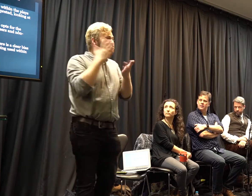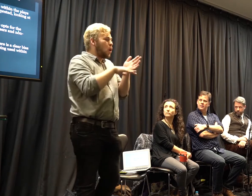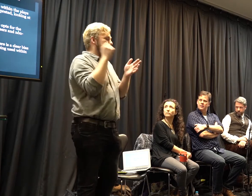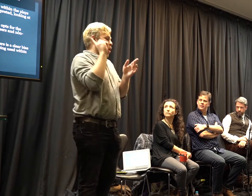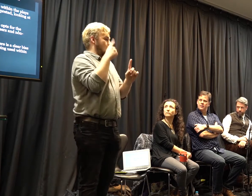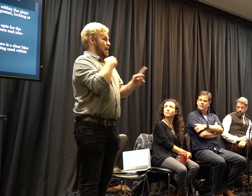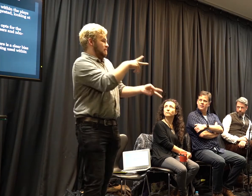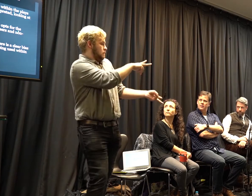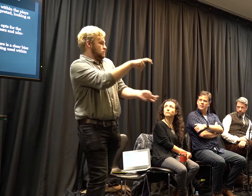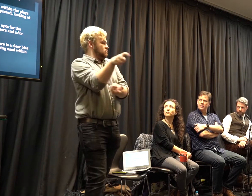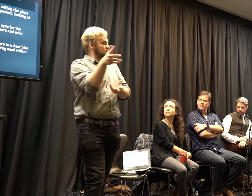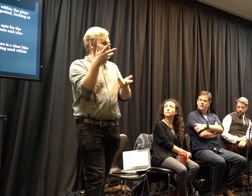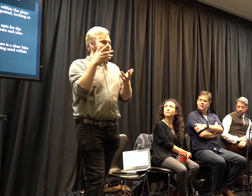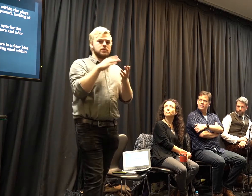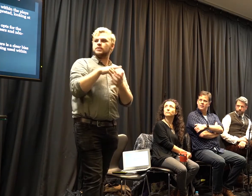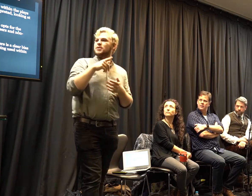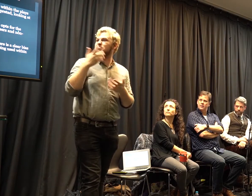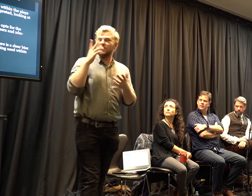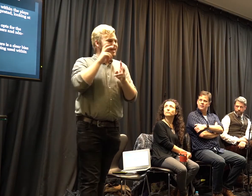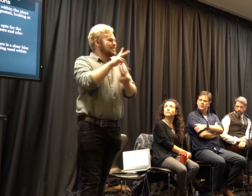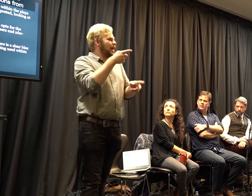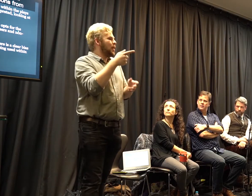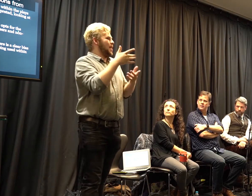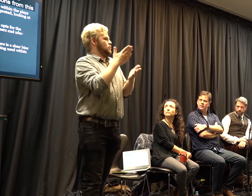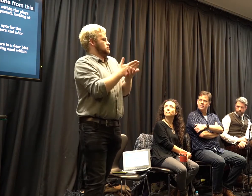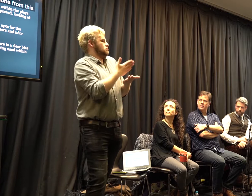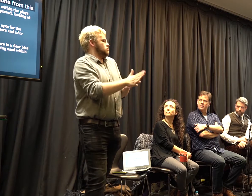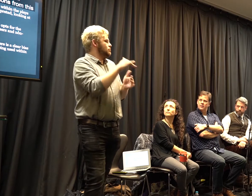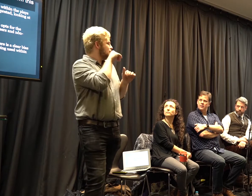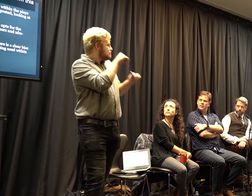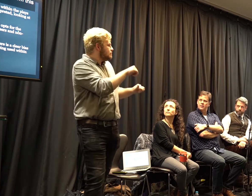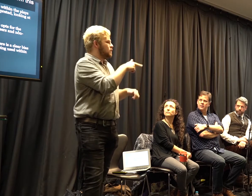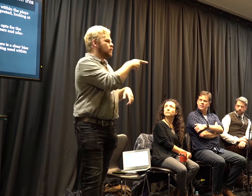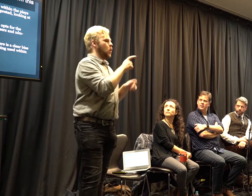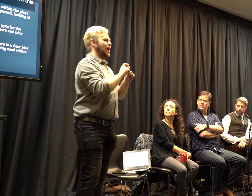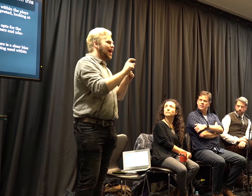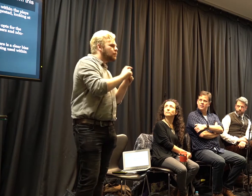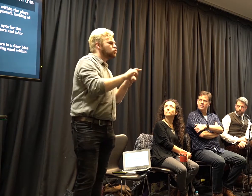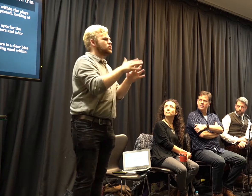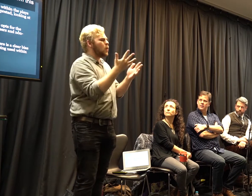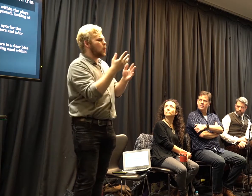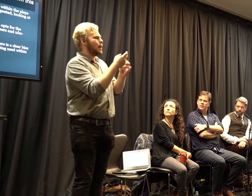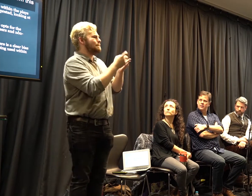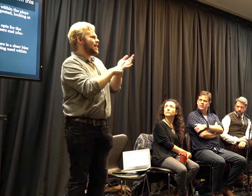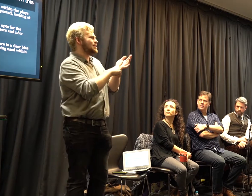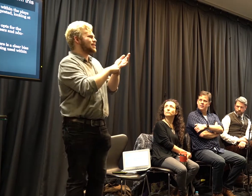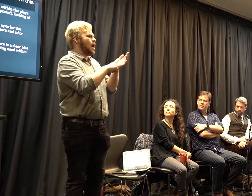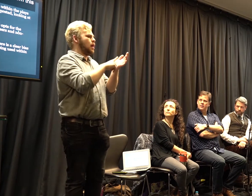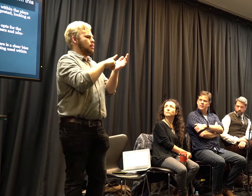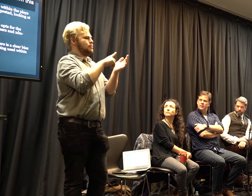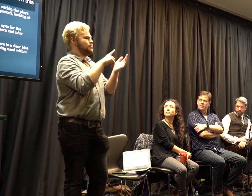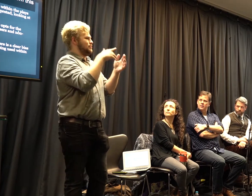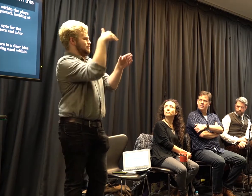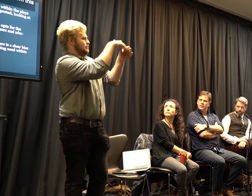My general conclusions from this survey are as follows. There is a clear